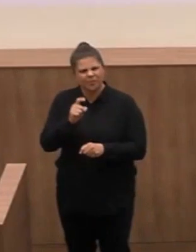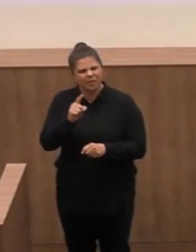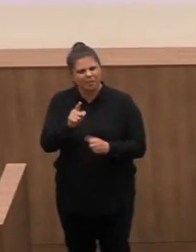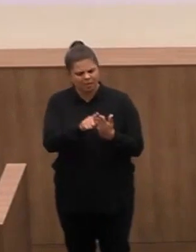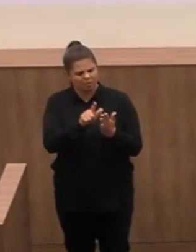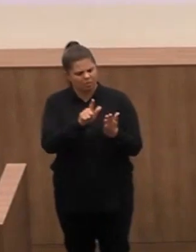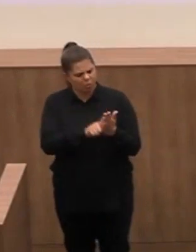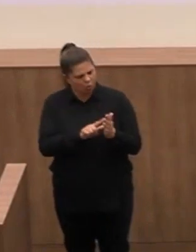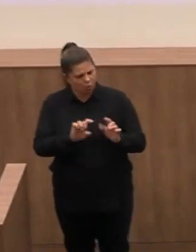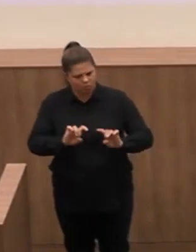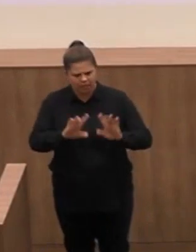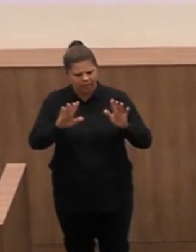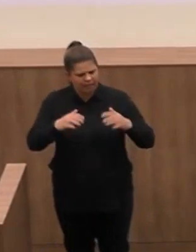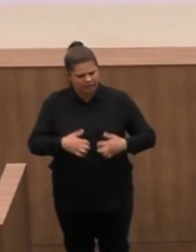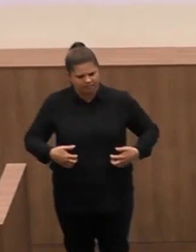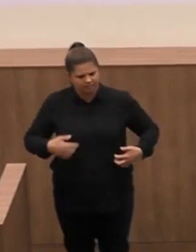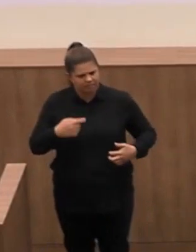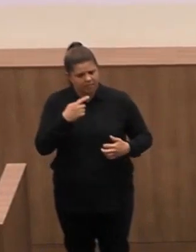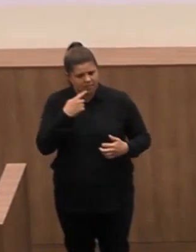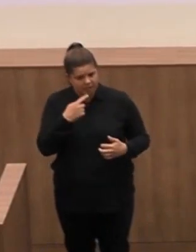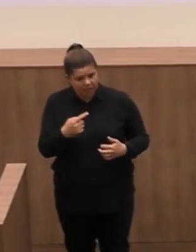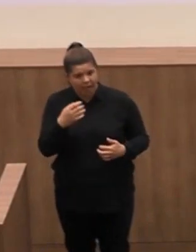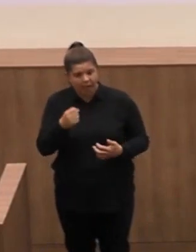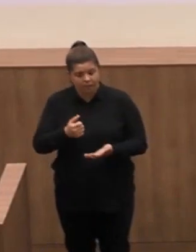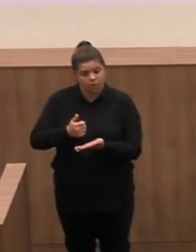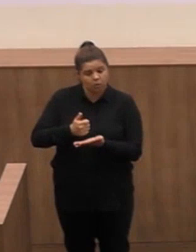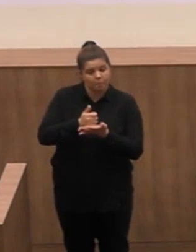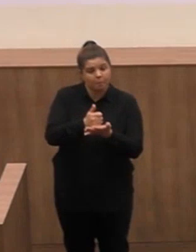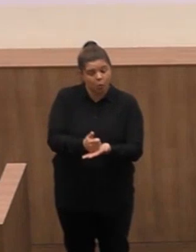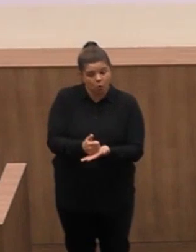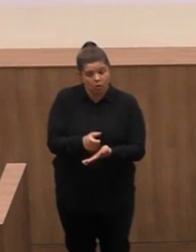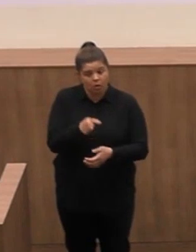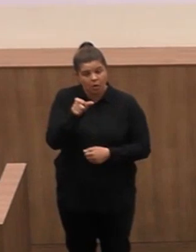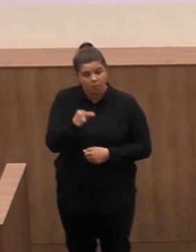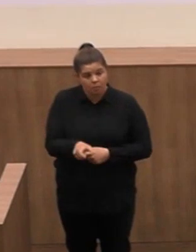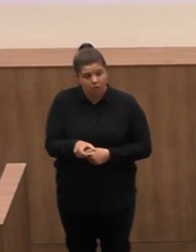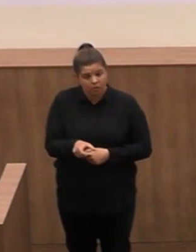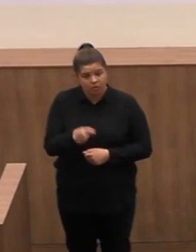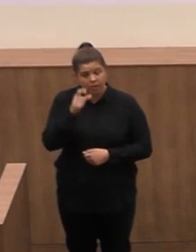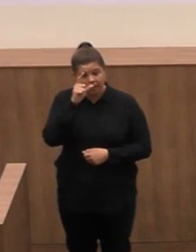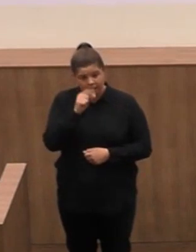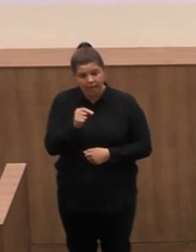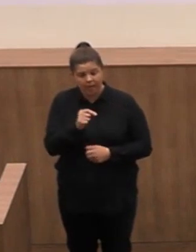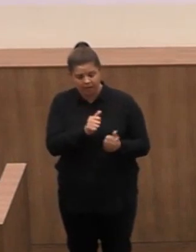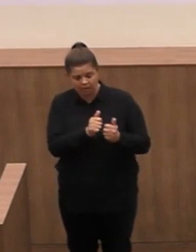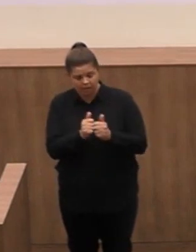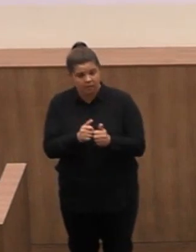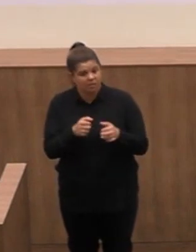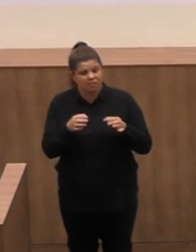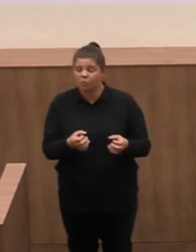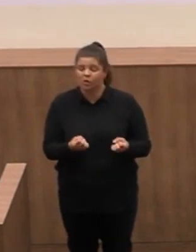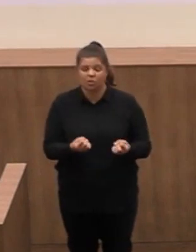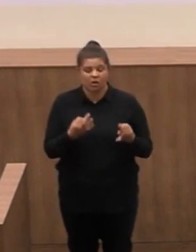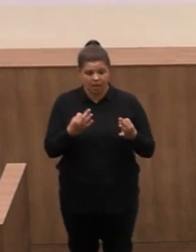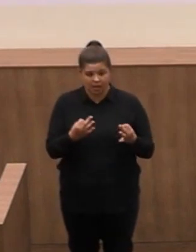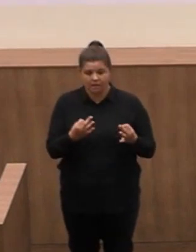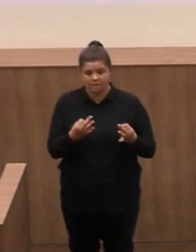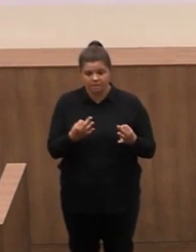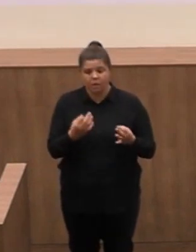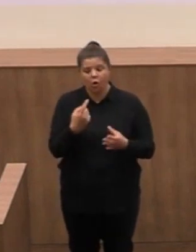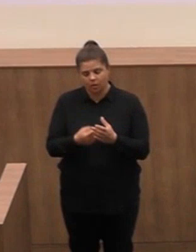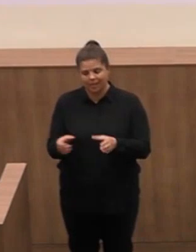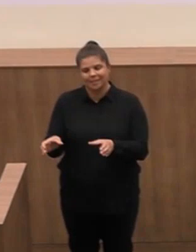legislative framework that allows for a support person or to make a co-decision. Victoria has some